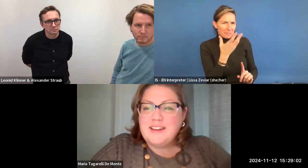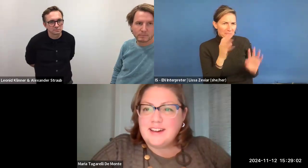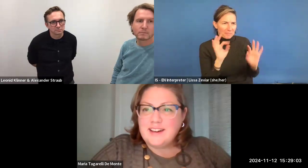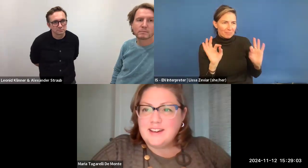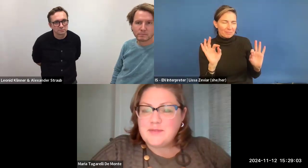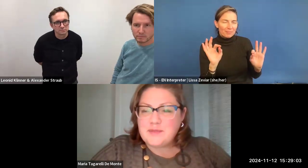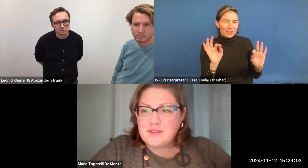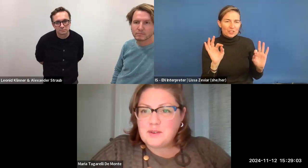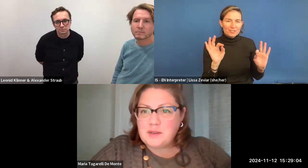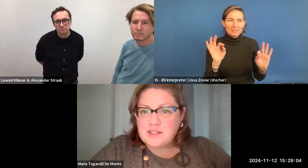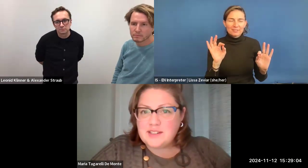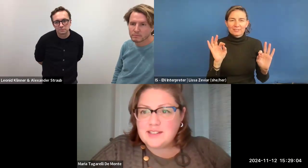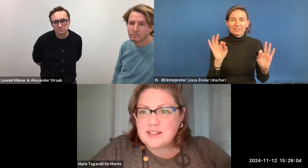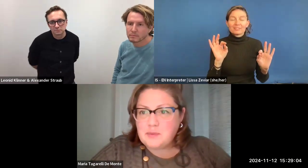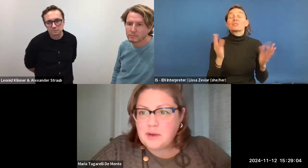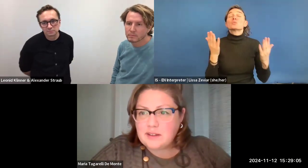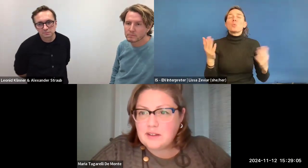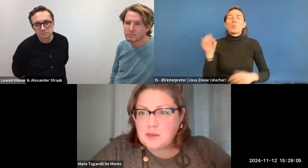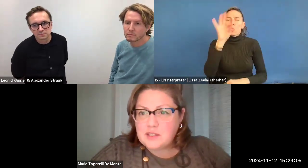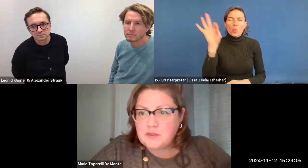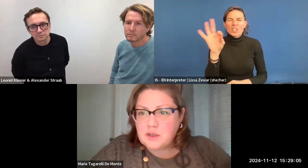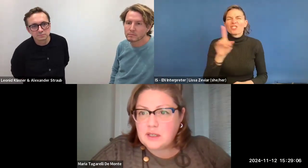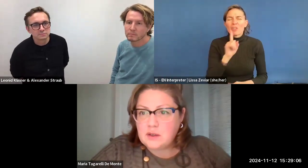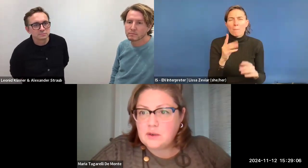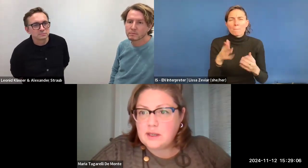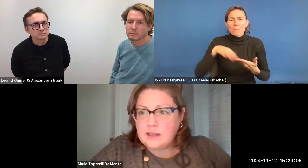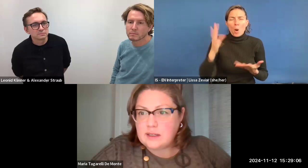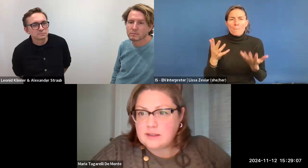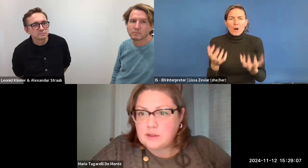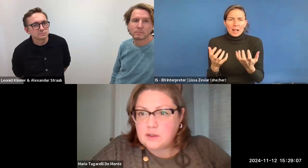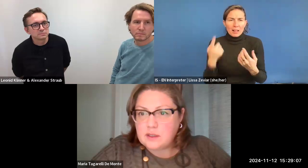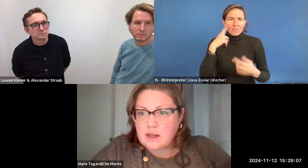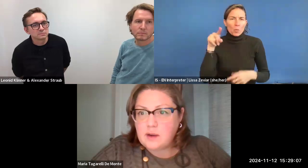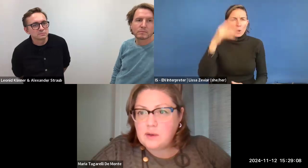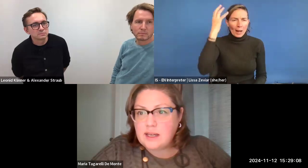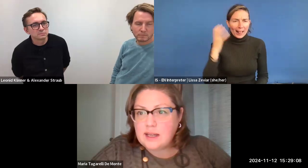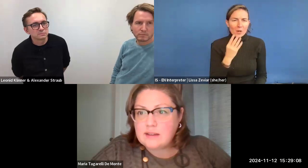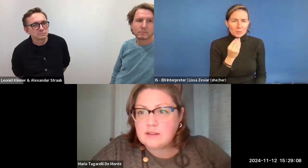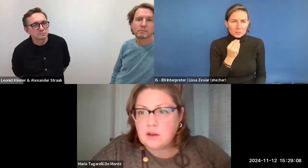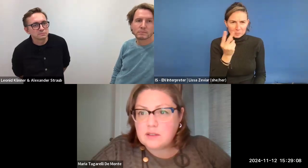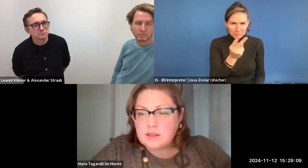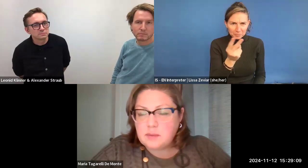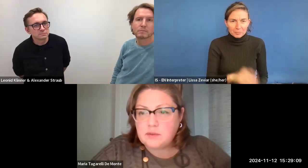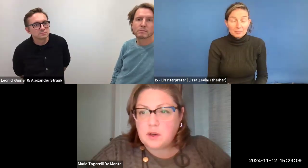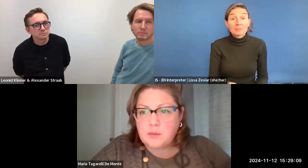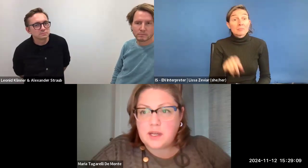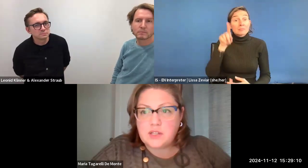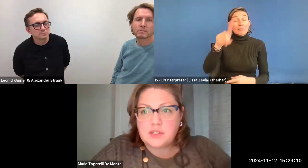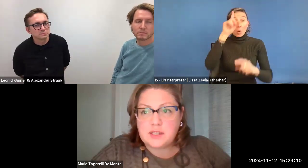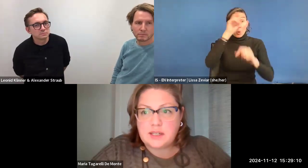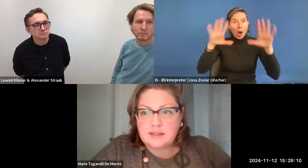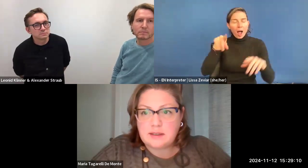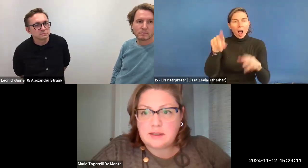correctly. So the question is a practical question for Leo and Alexander. I really like this concept